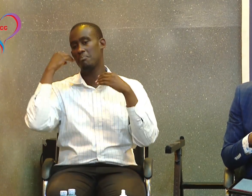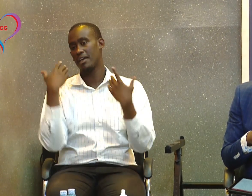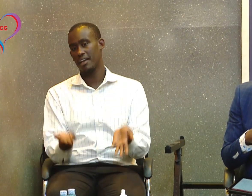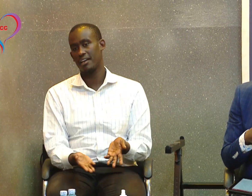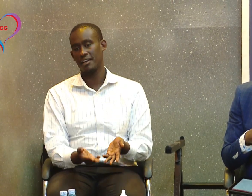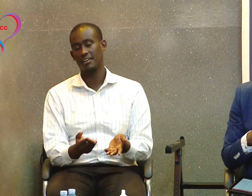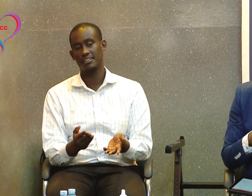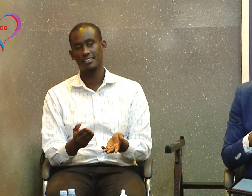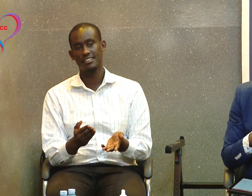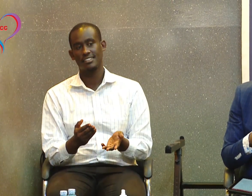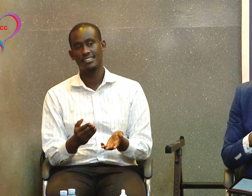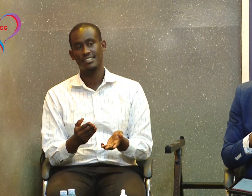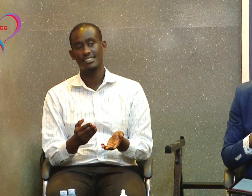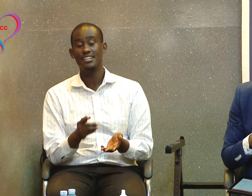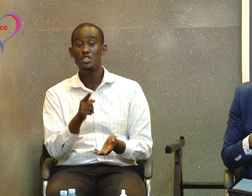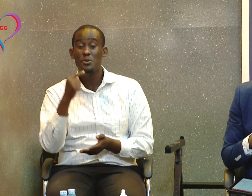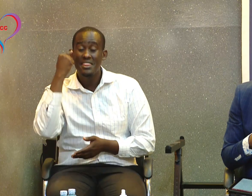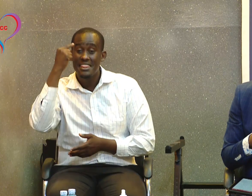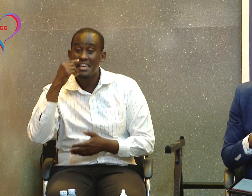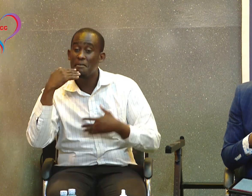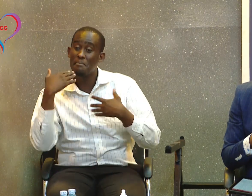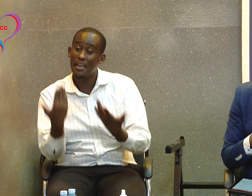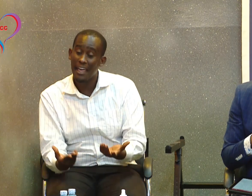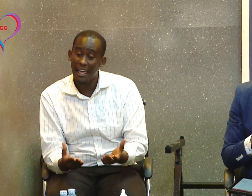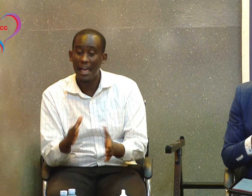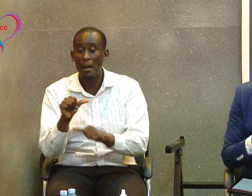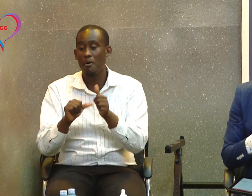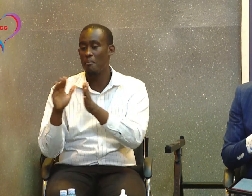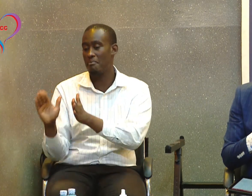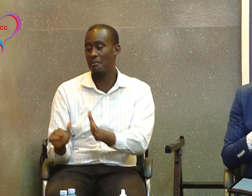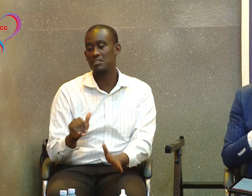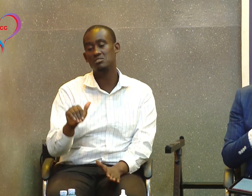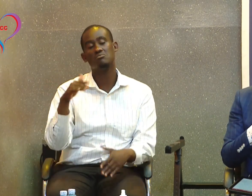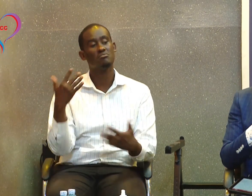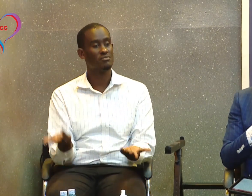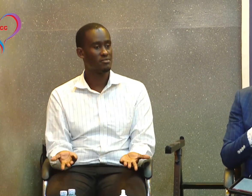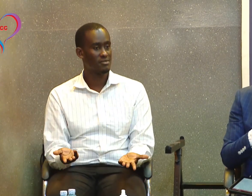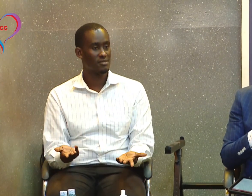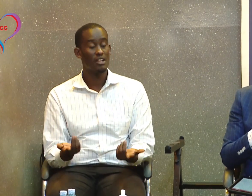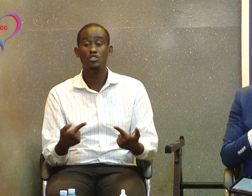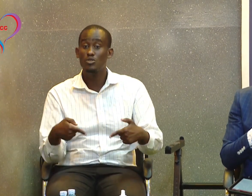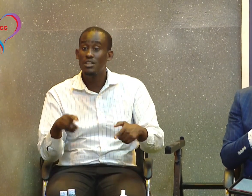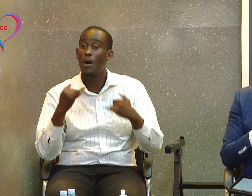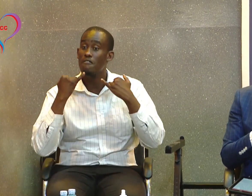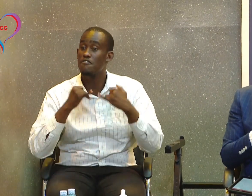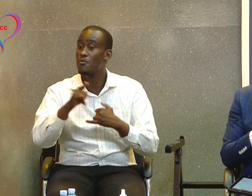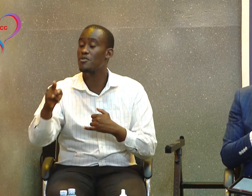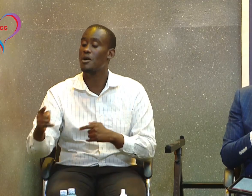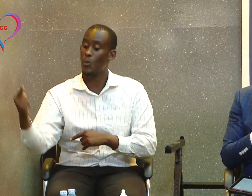You don't even think about your purpose. I'm here to tell you, we are here for a